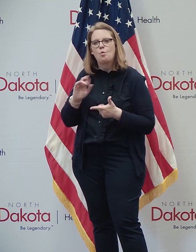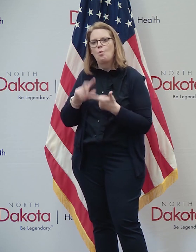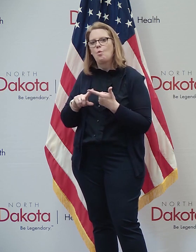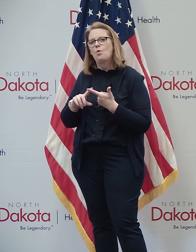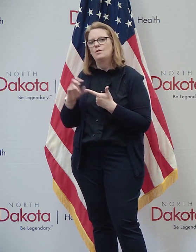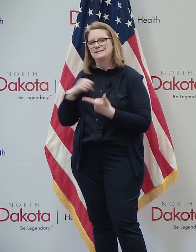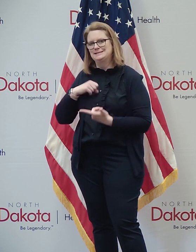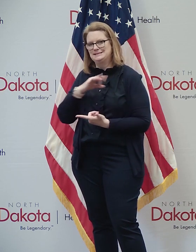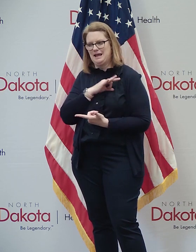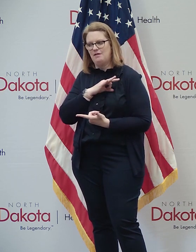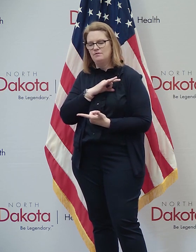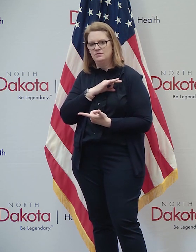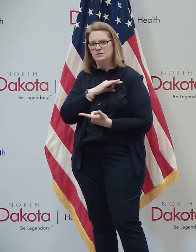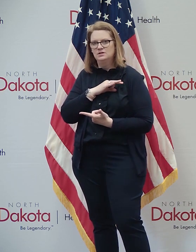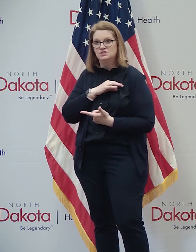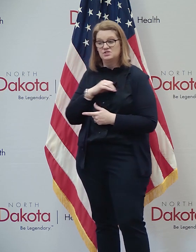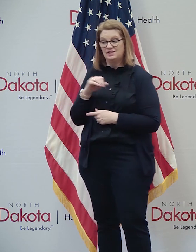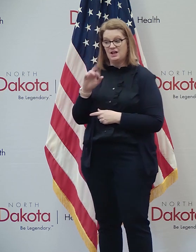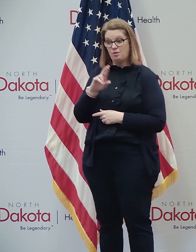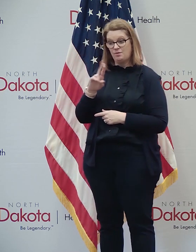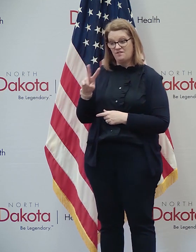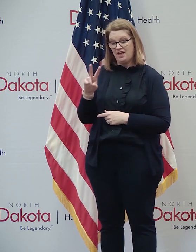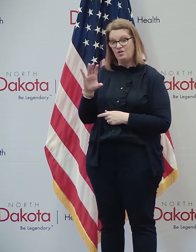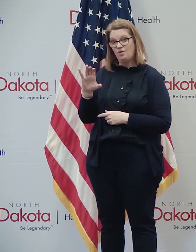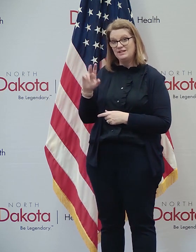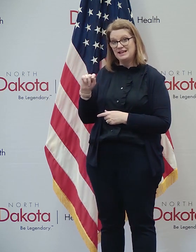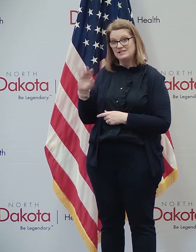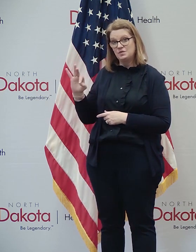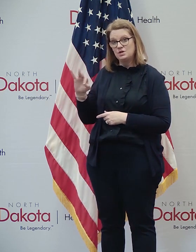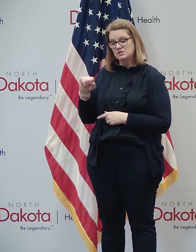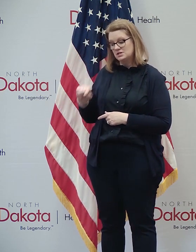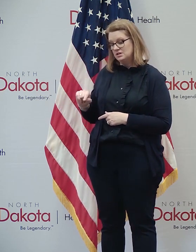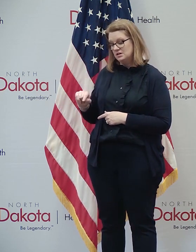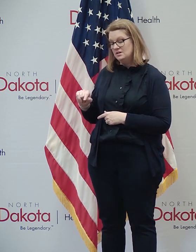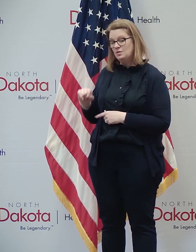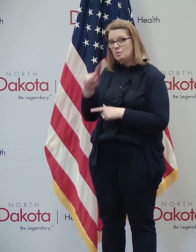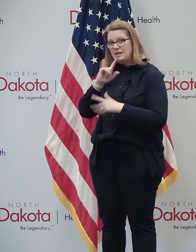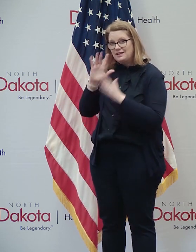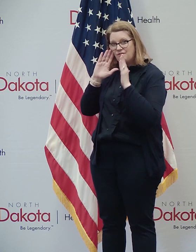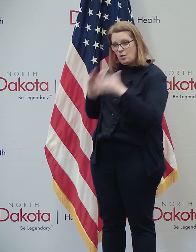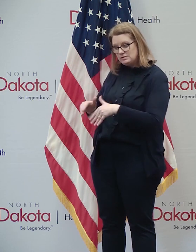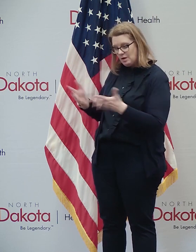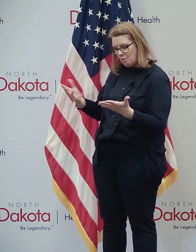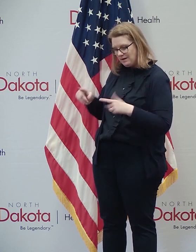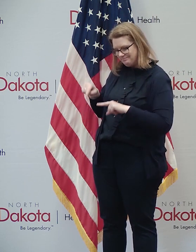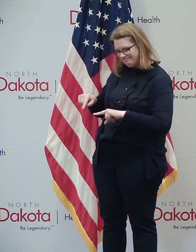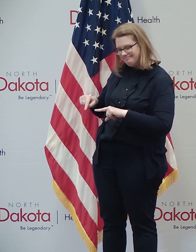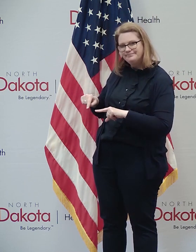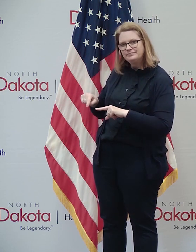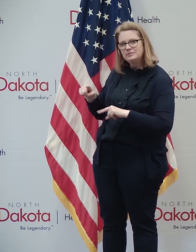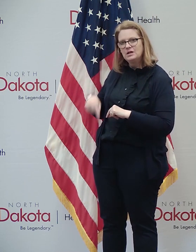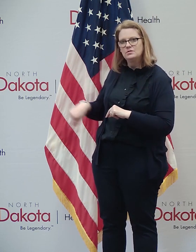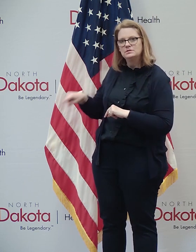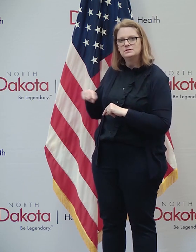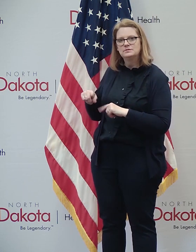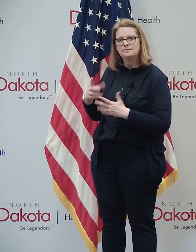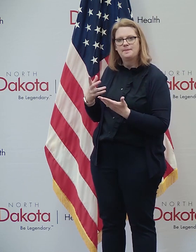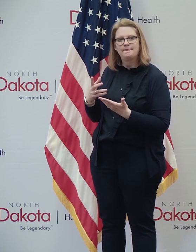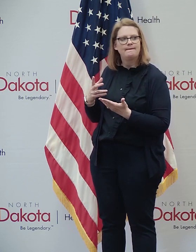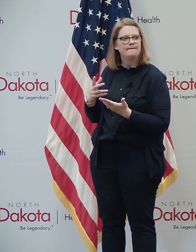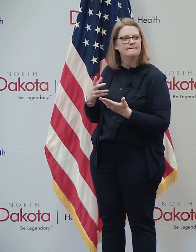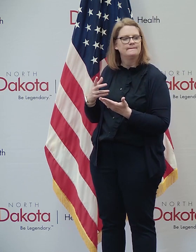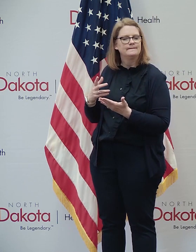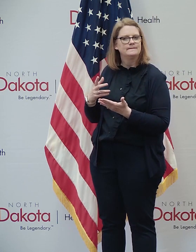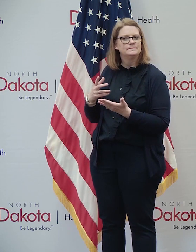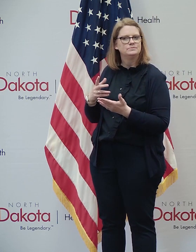we're seeing. Is I think the number is close to 200 of the Cass County cases are related to either long-term care residents or long-term